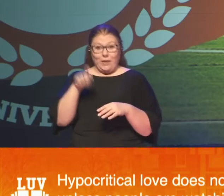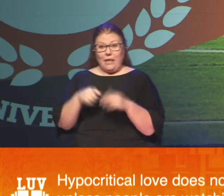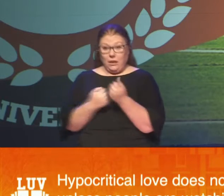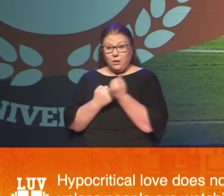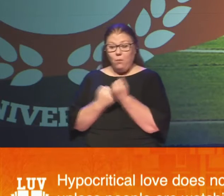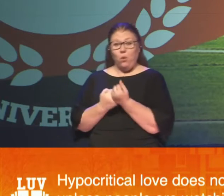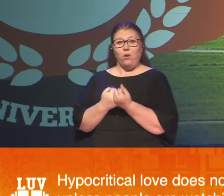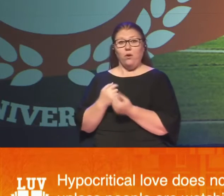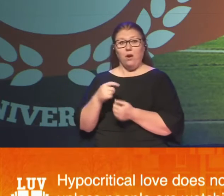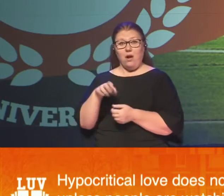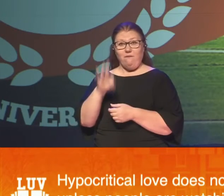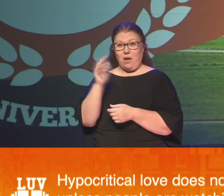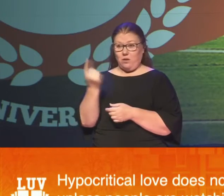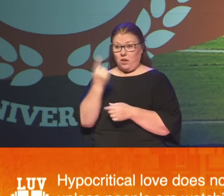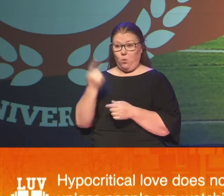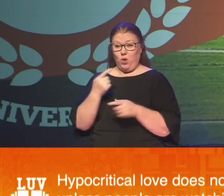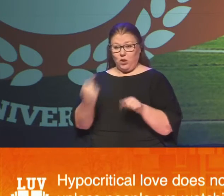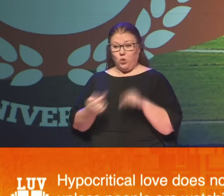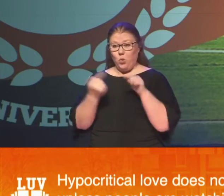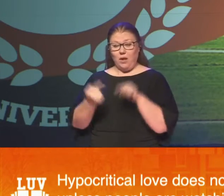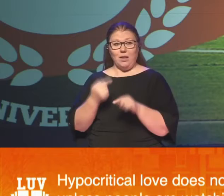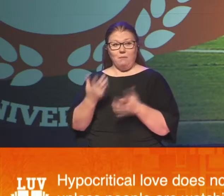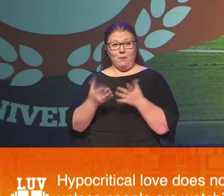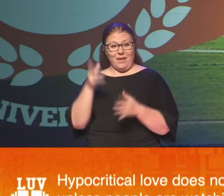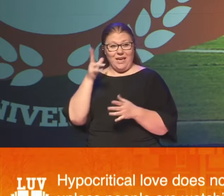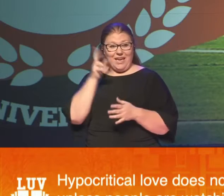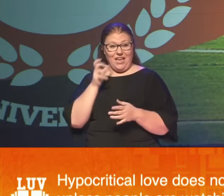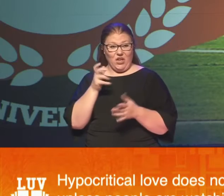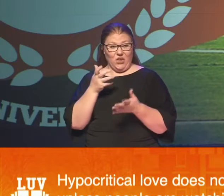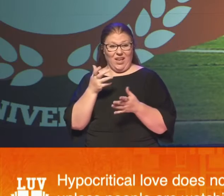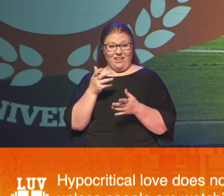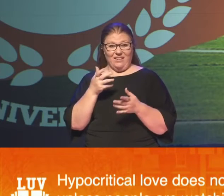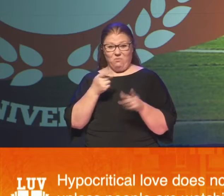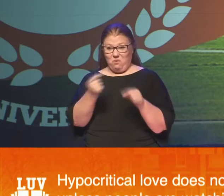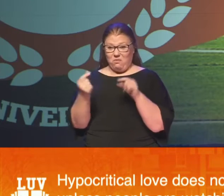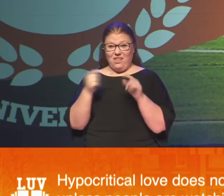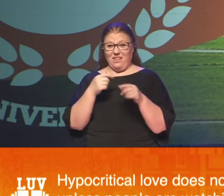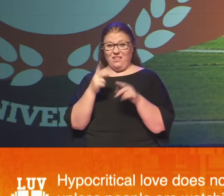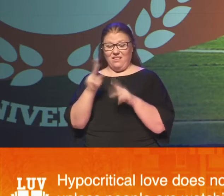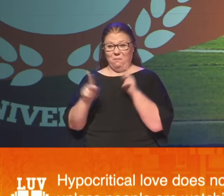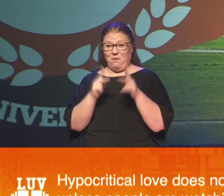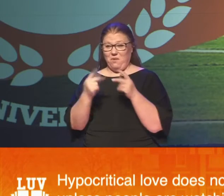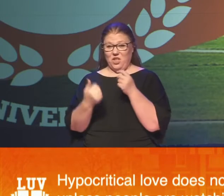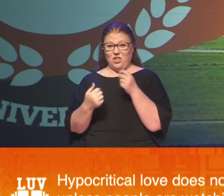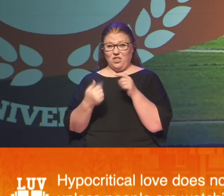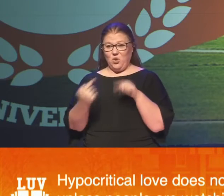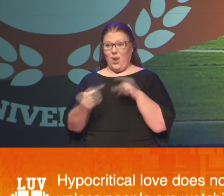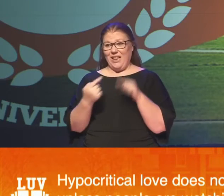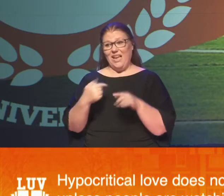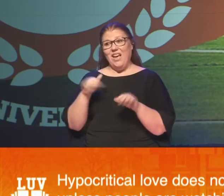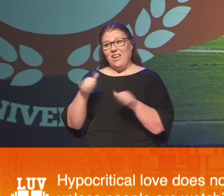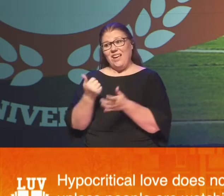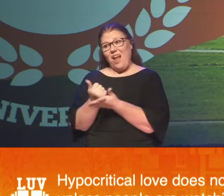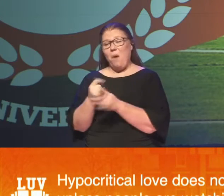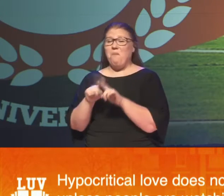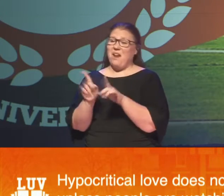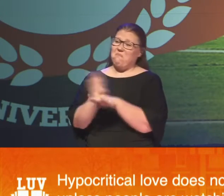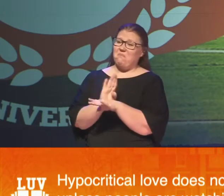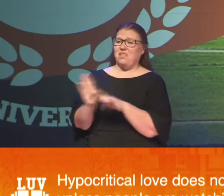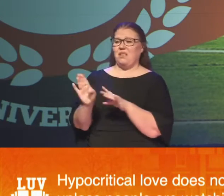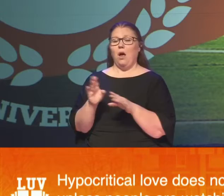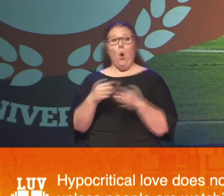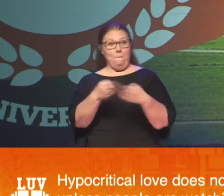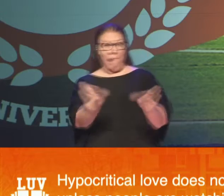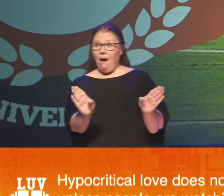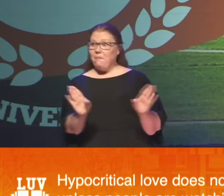find that somebody's struggling, you might hear that and you could help them out, but like, well, I'm busy. But then when it comes public, oh,